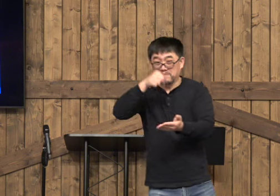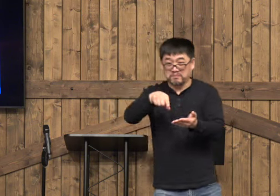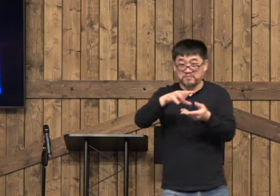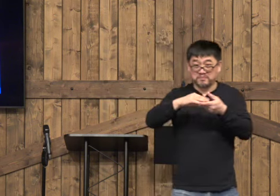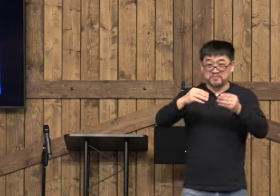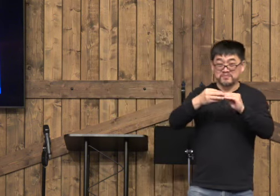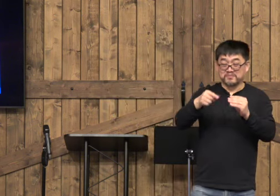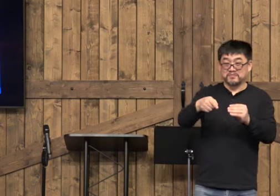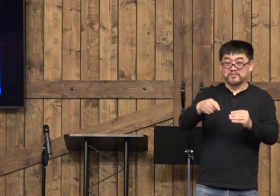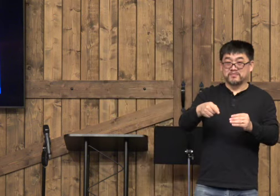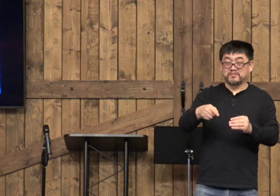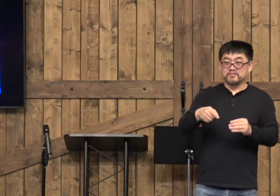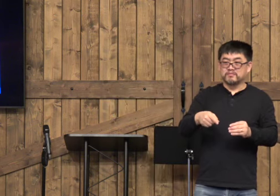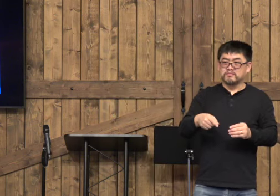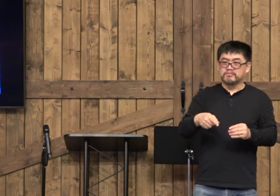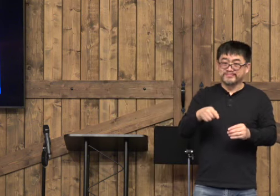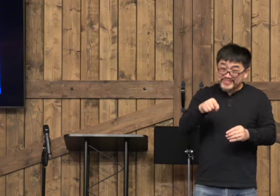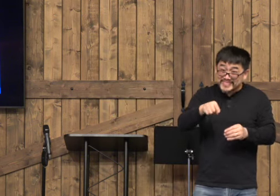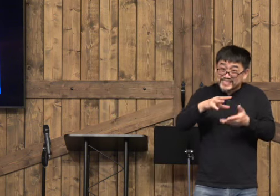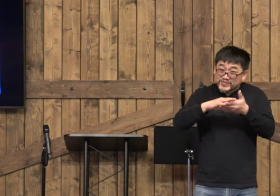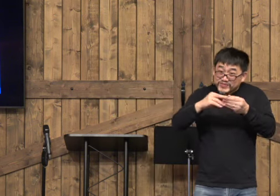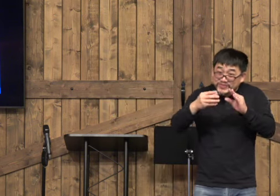And then later he did go to that town to spread the word.